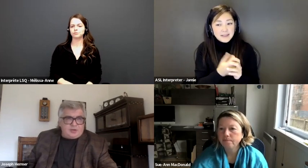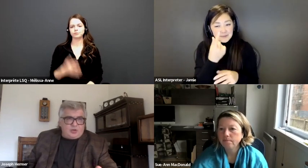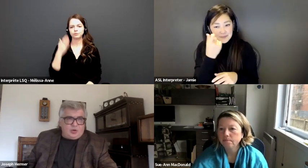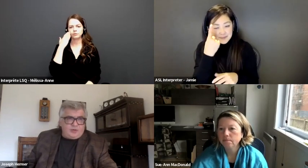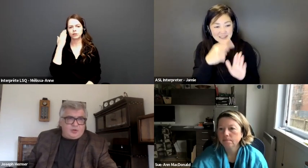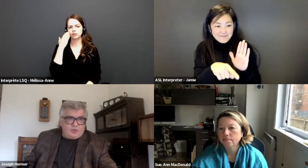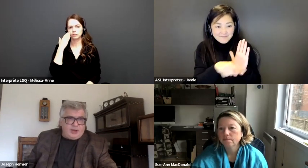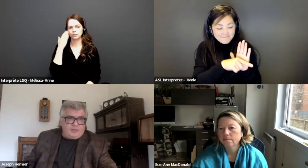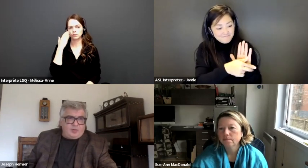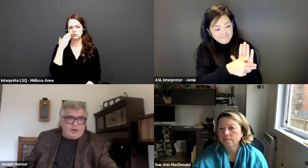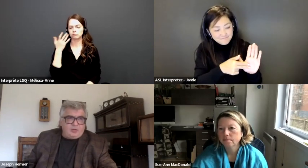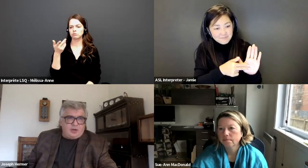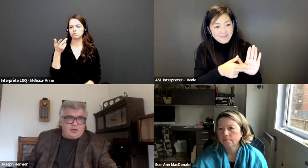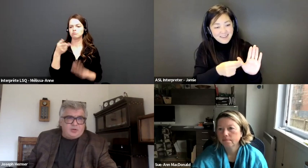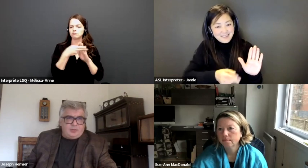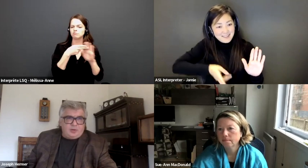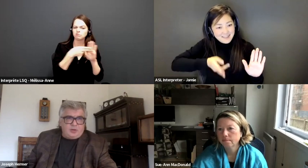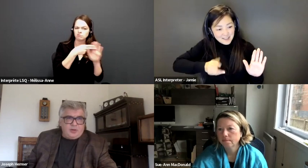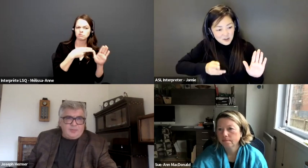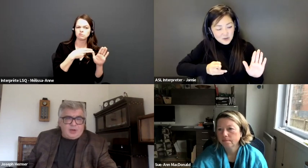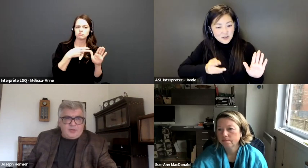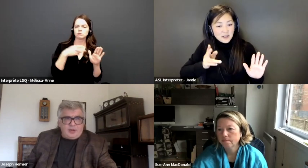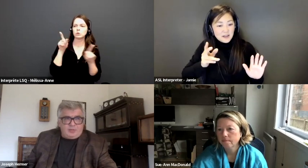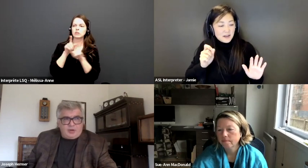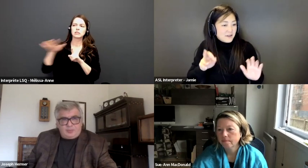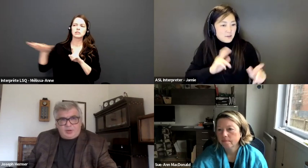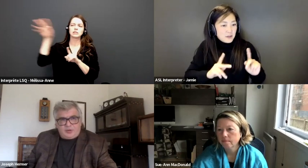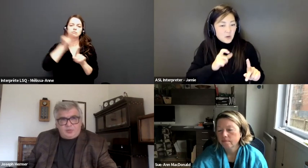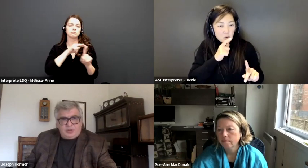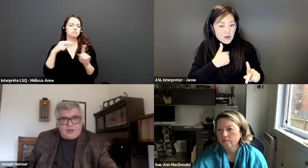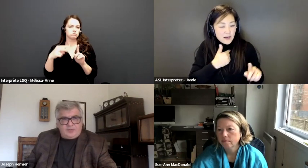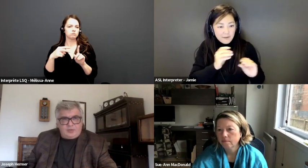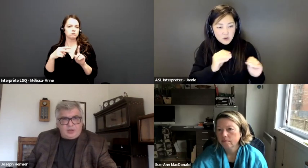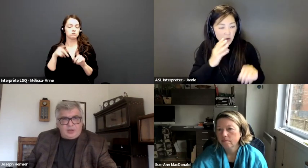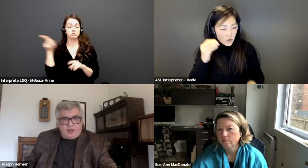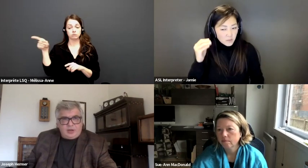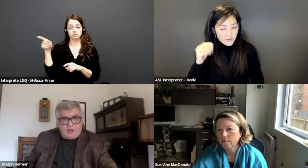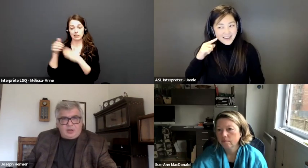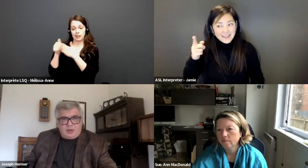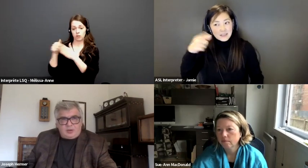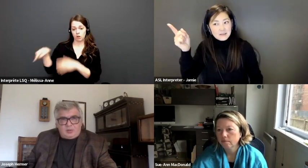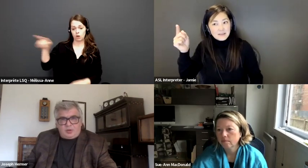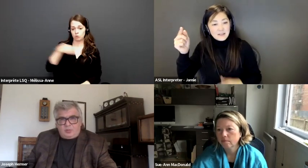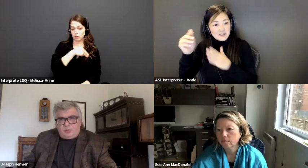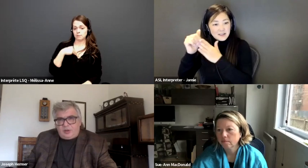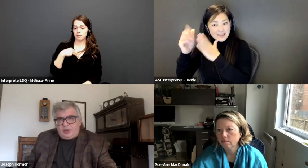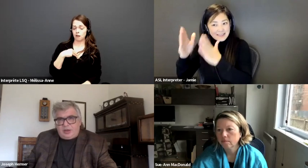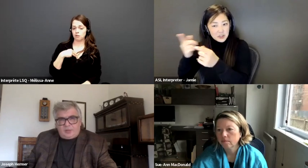the historic views we have around unhoused people, I think municipal leaders really have to be,